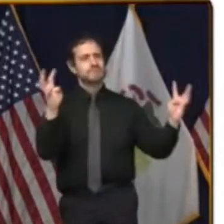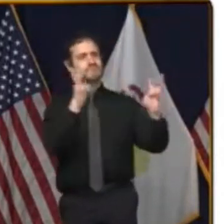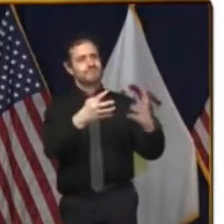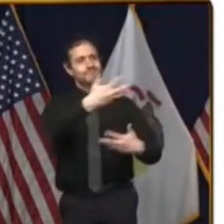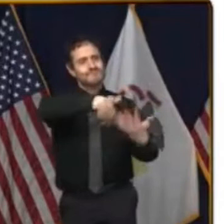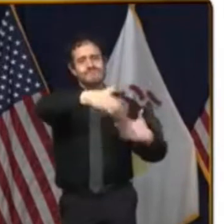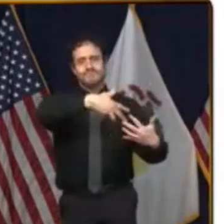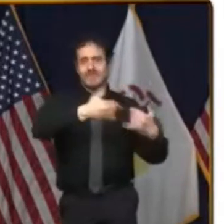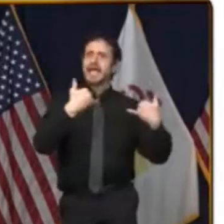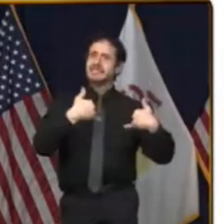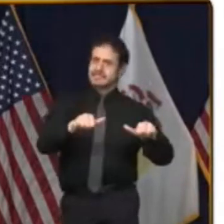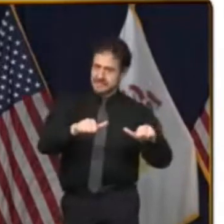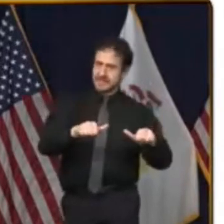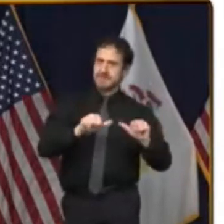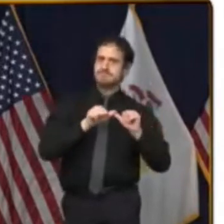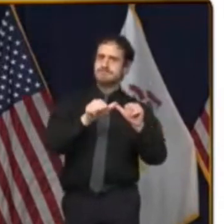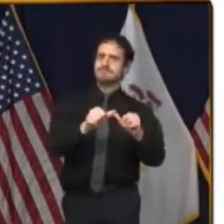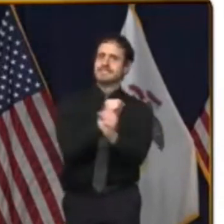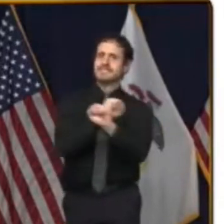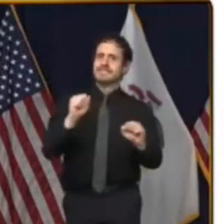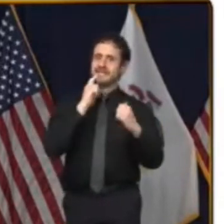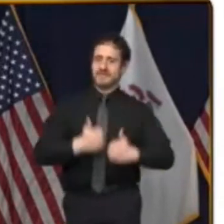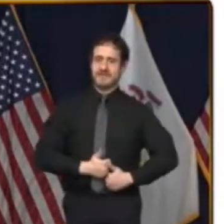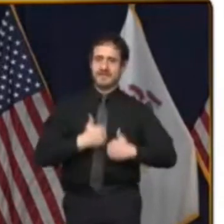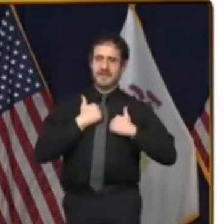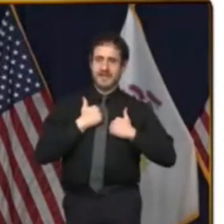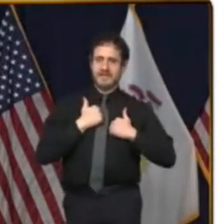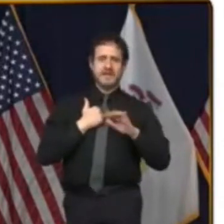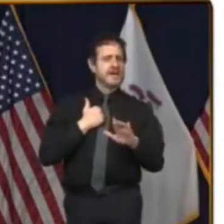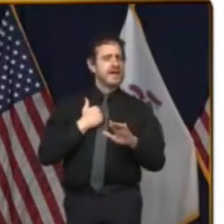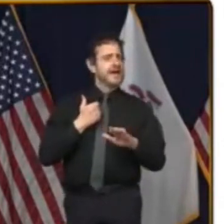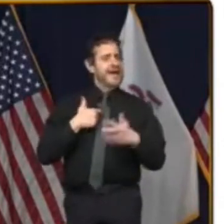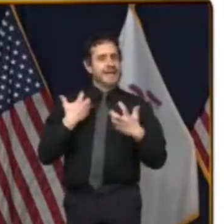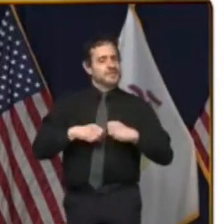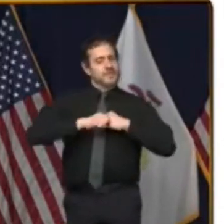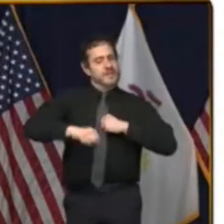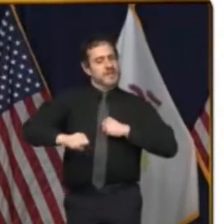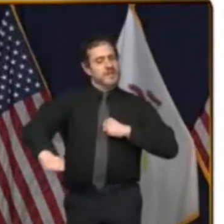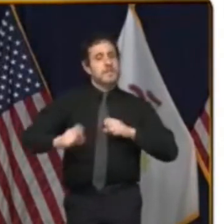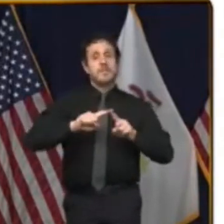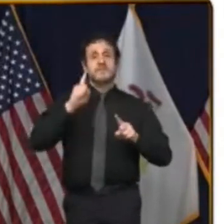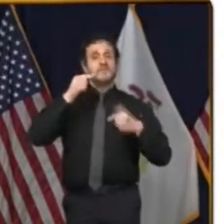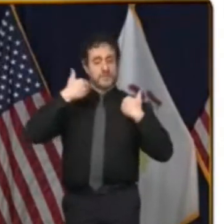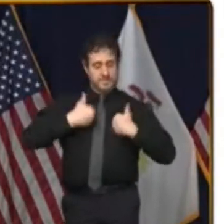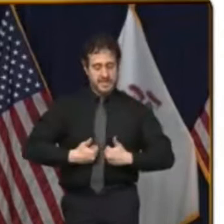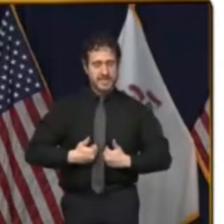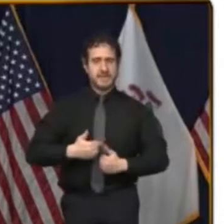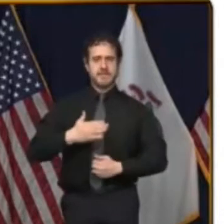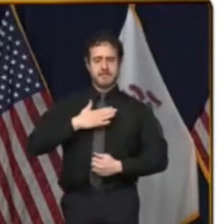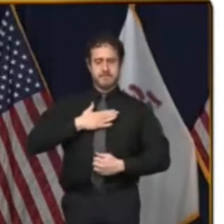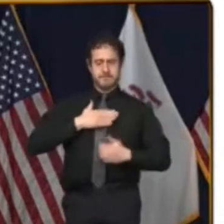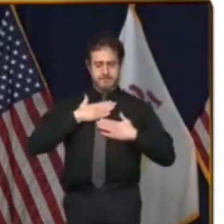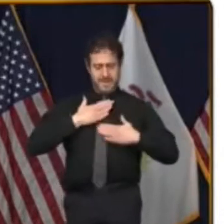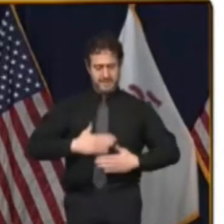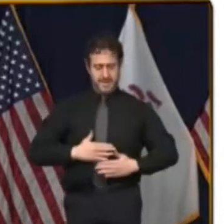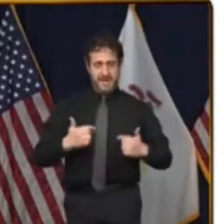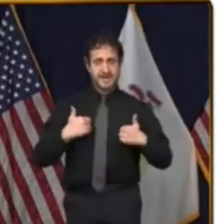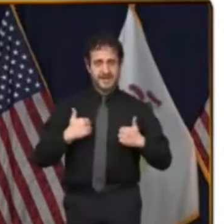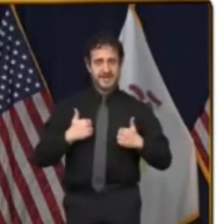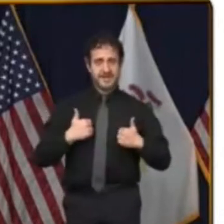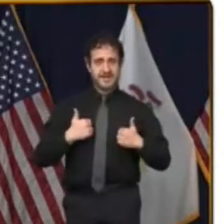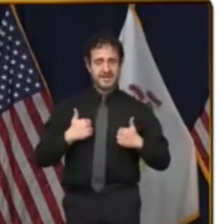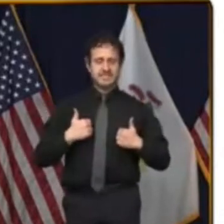alive. Now, for me, and I'm not going to take up all of your time, but for me, my body